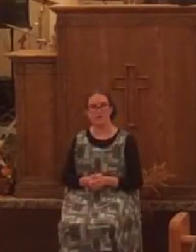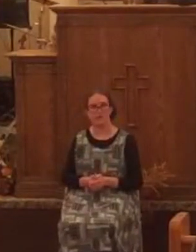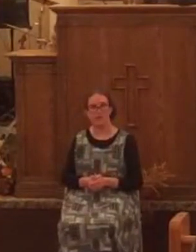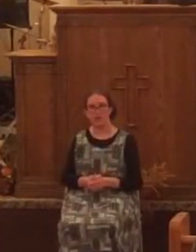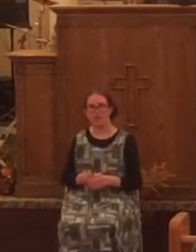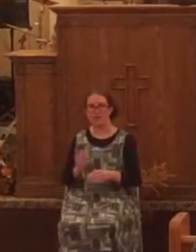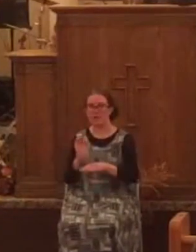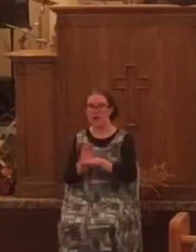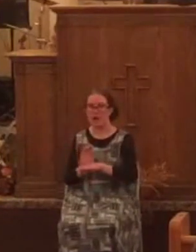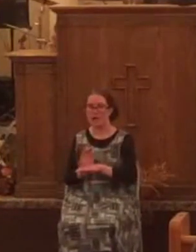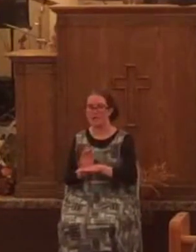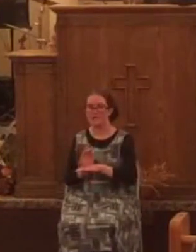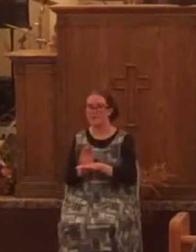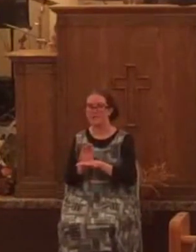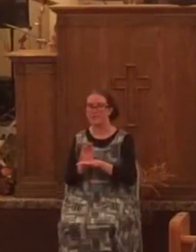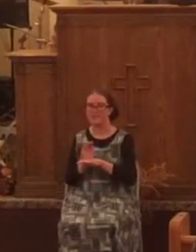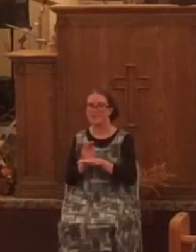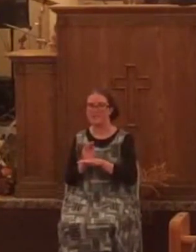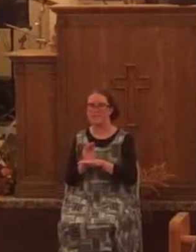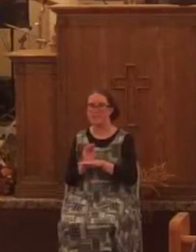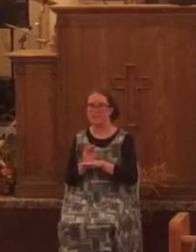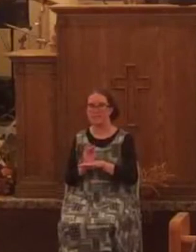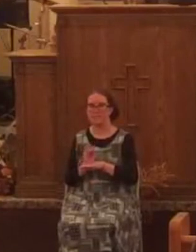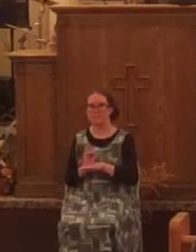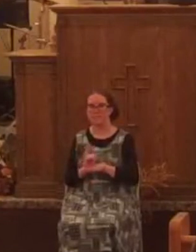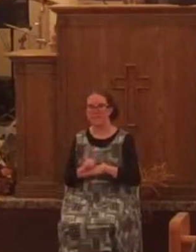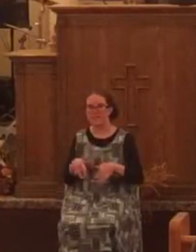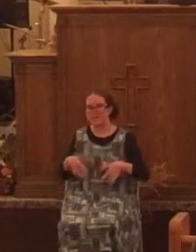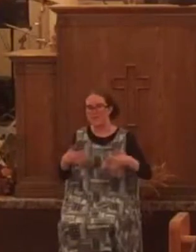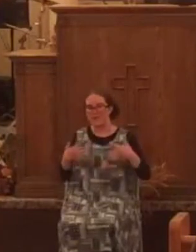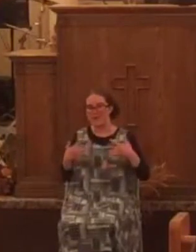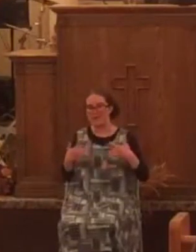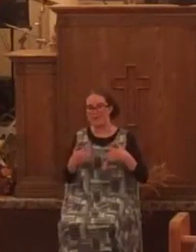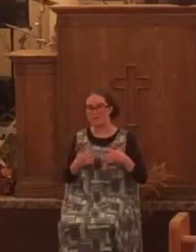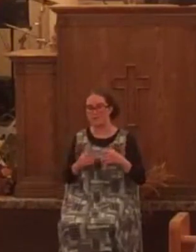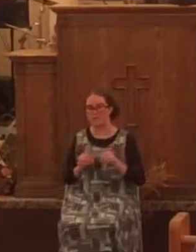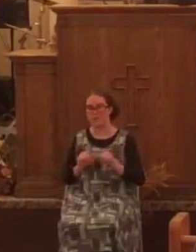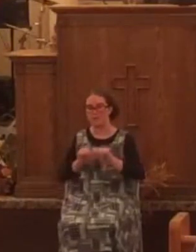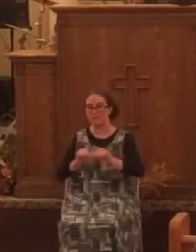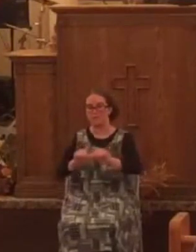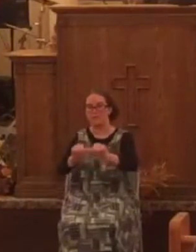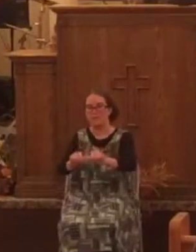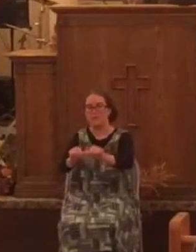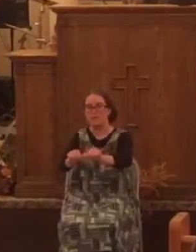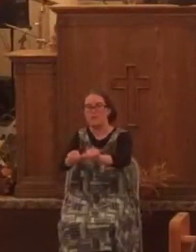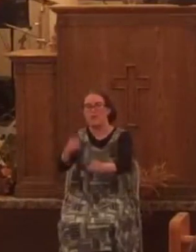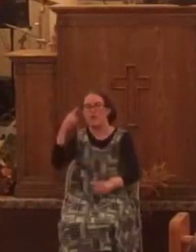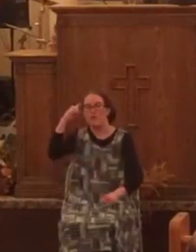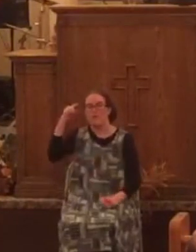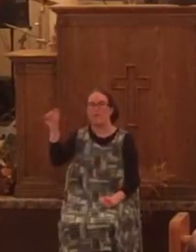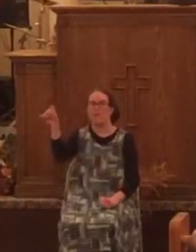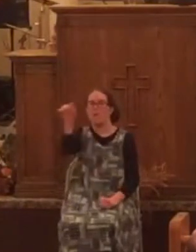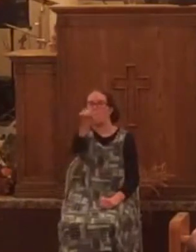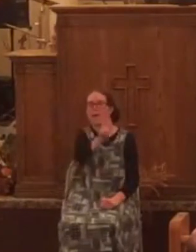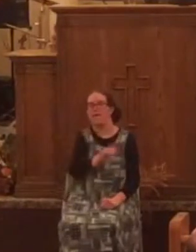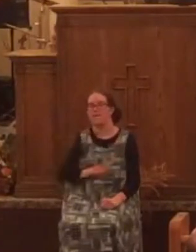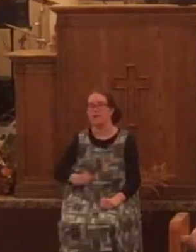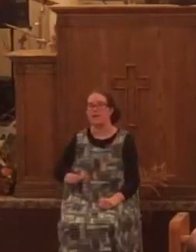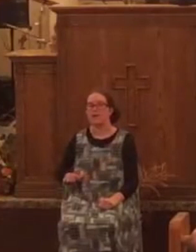The night can just seem like go on for a long